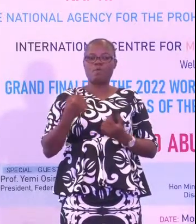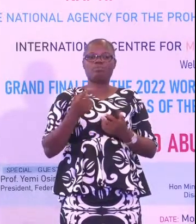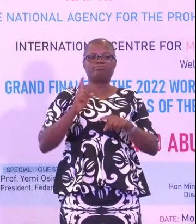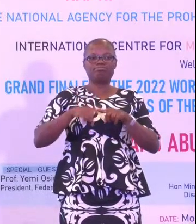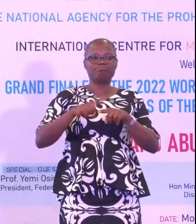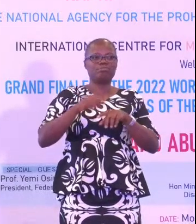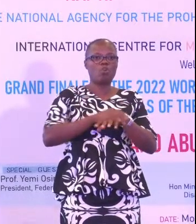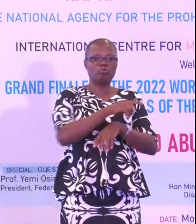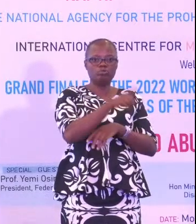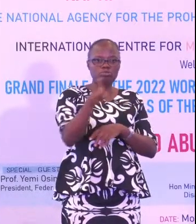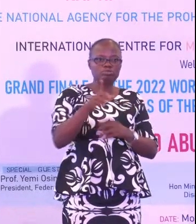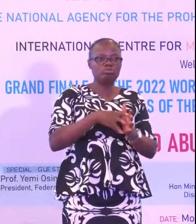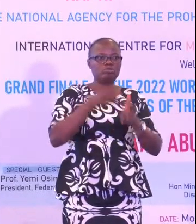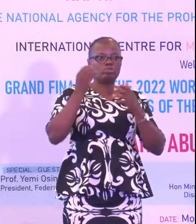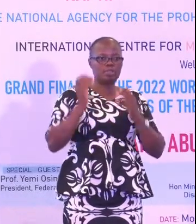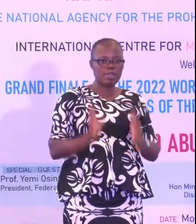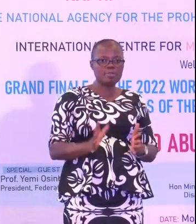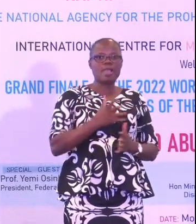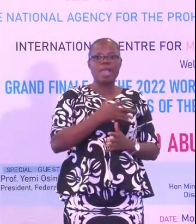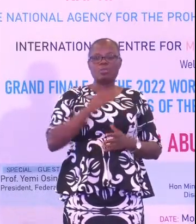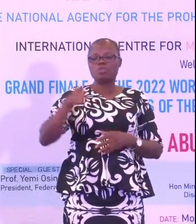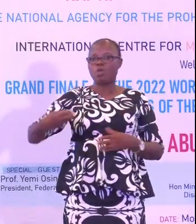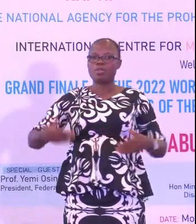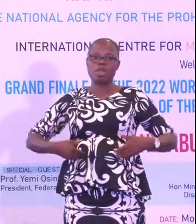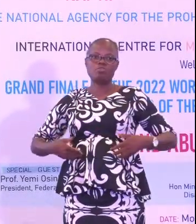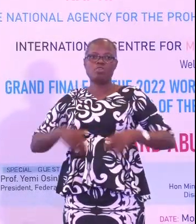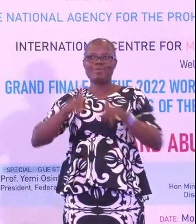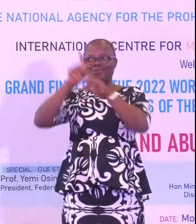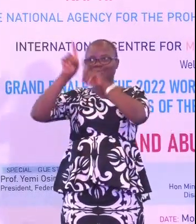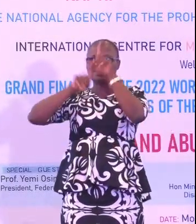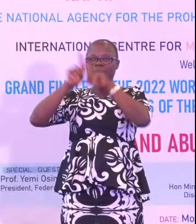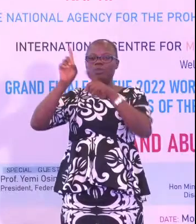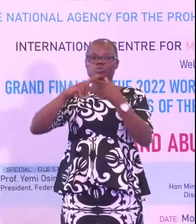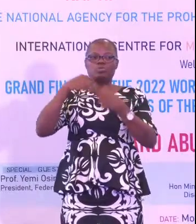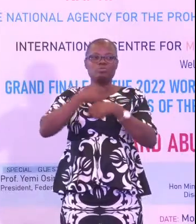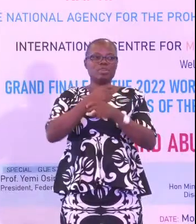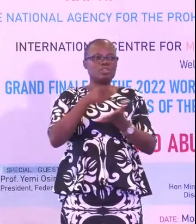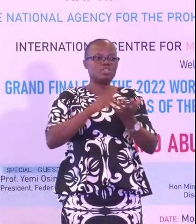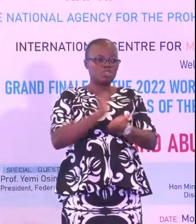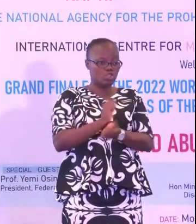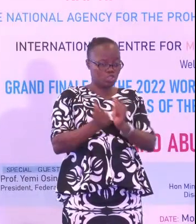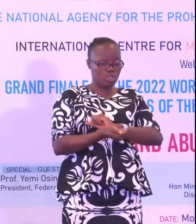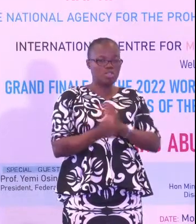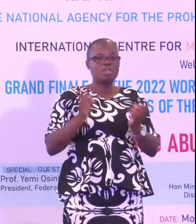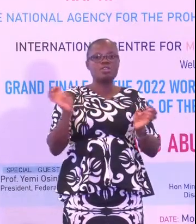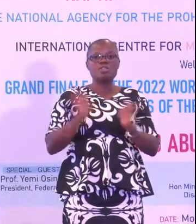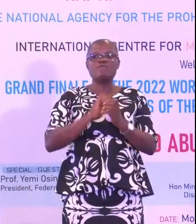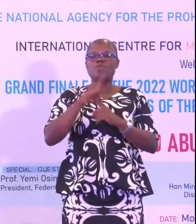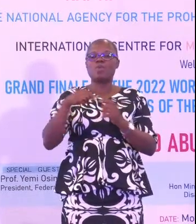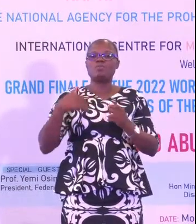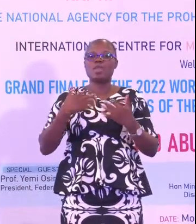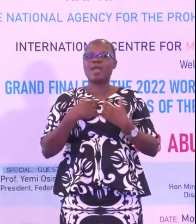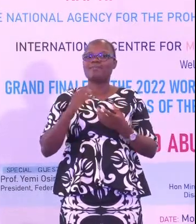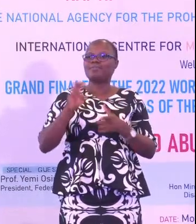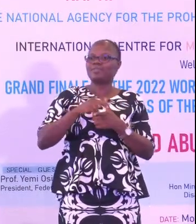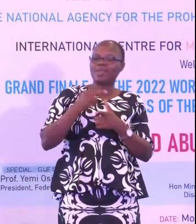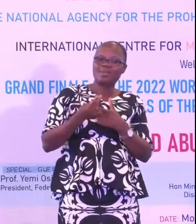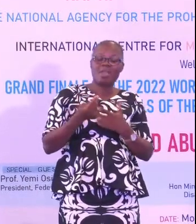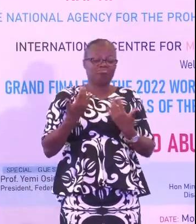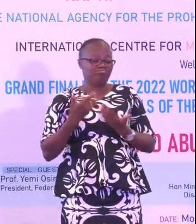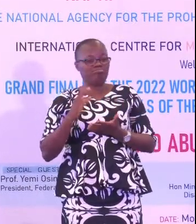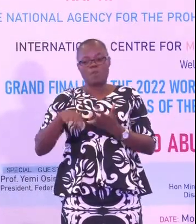you, students, and other youngsters to make the change even where we have hitherto fallen